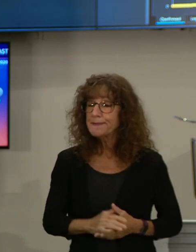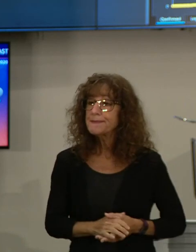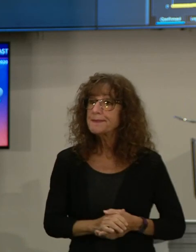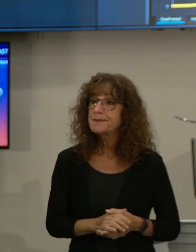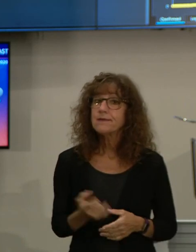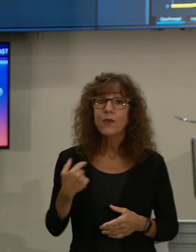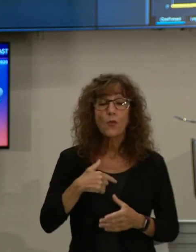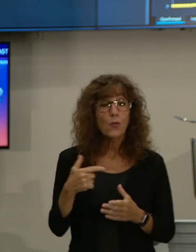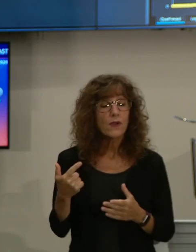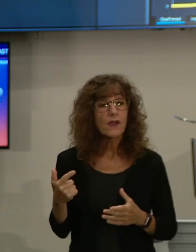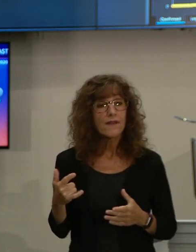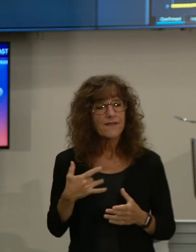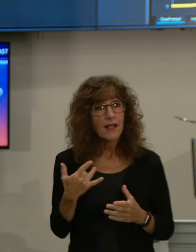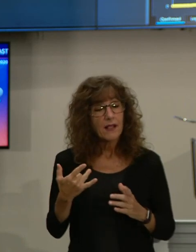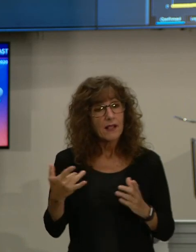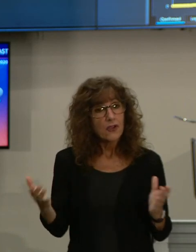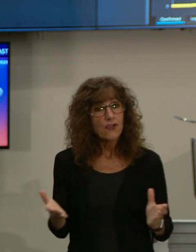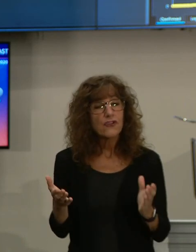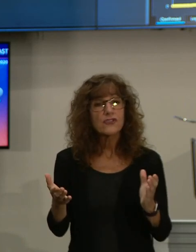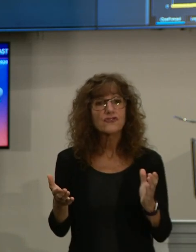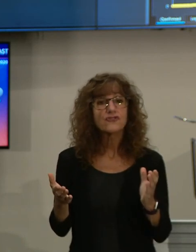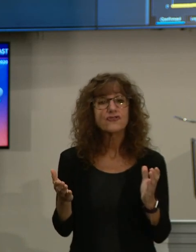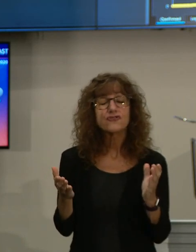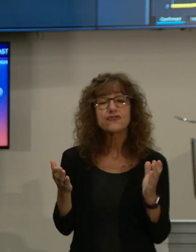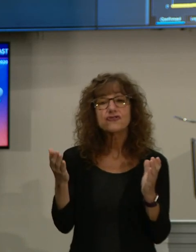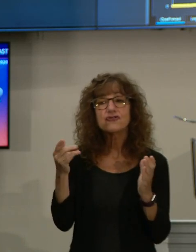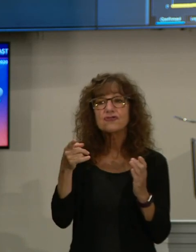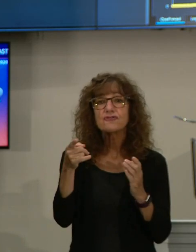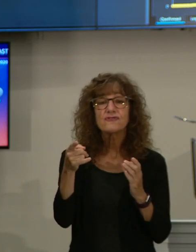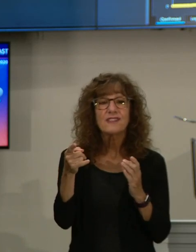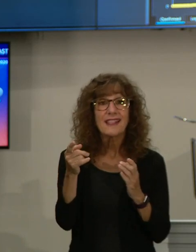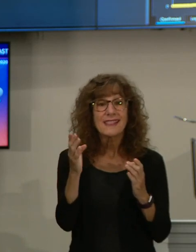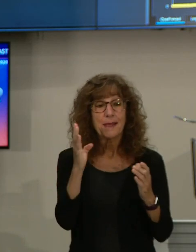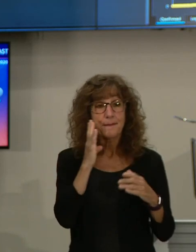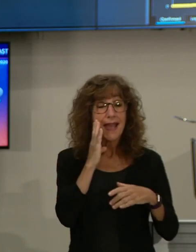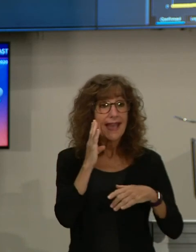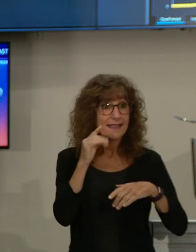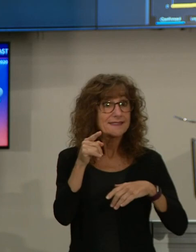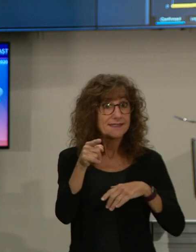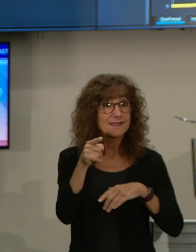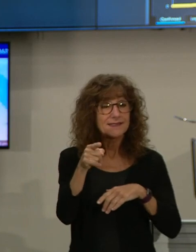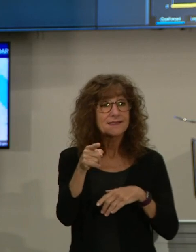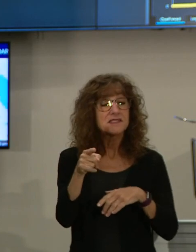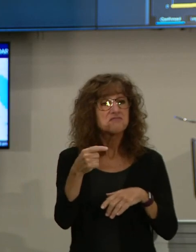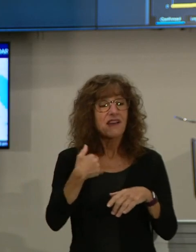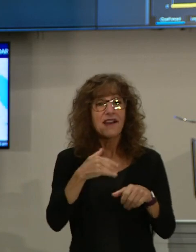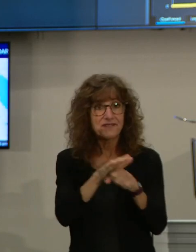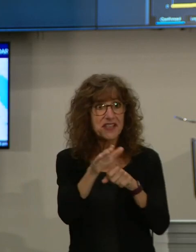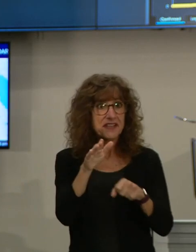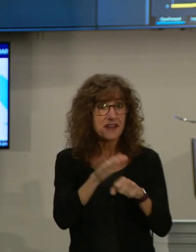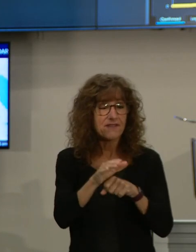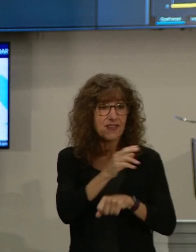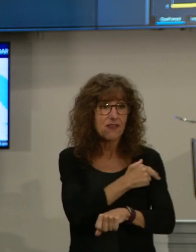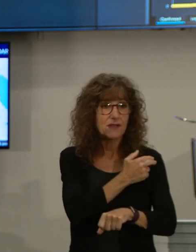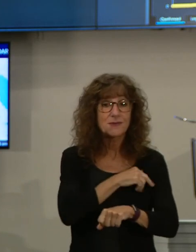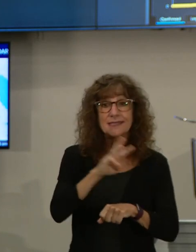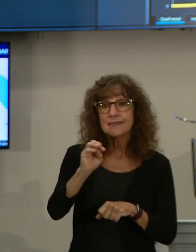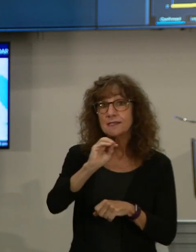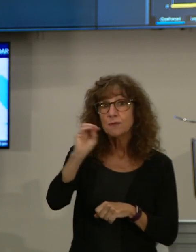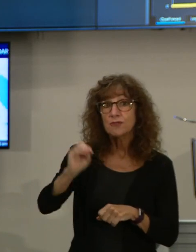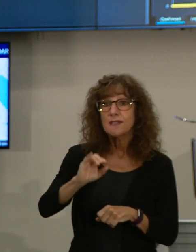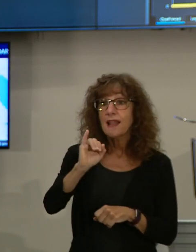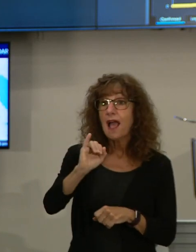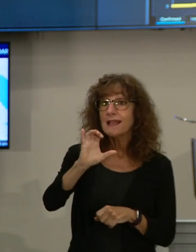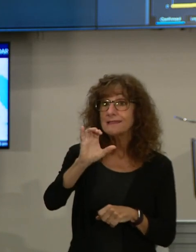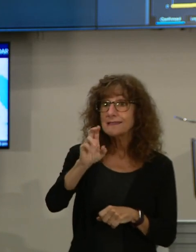We're encouraged by the fact that our bed space in our hospital systems remain adequate. About 60% of the